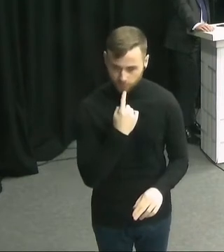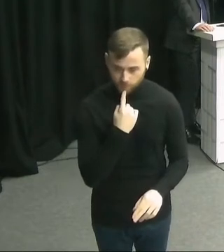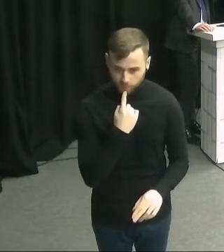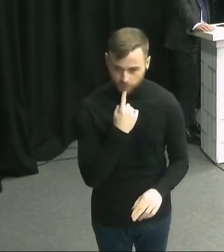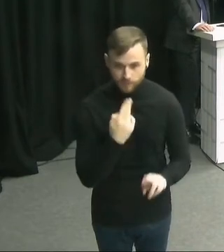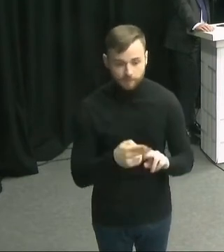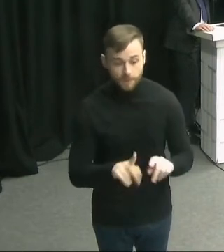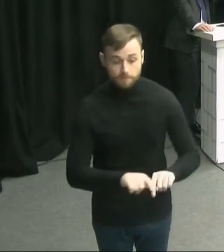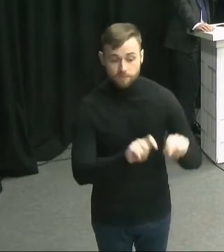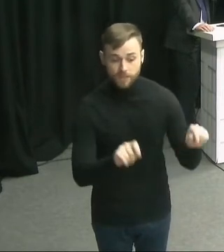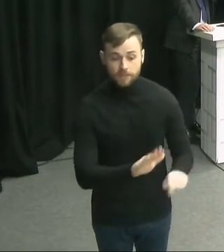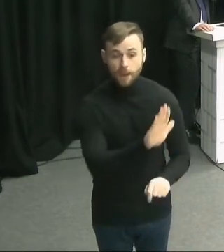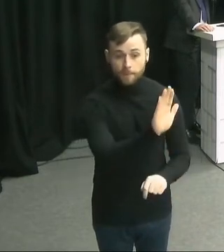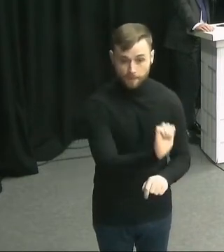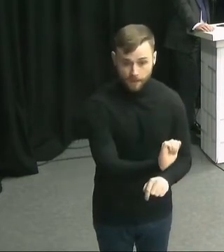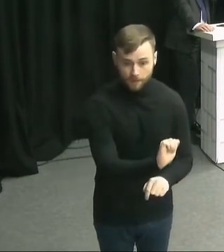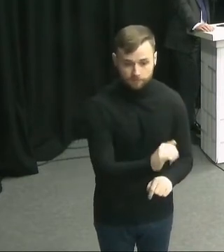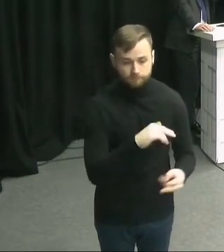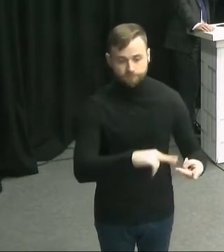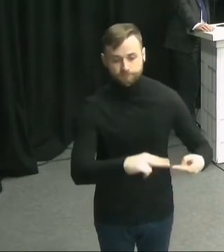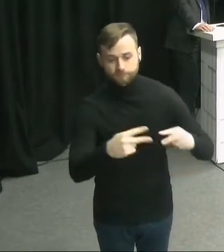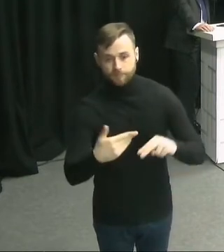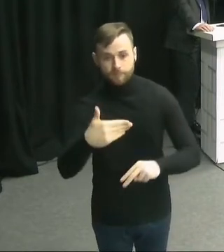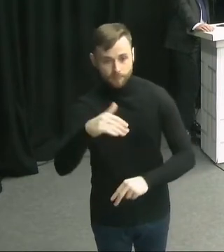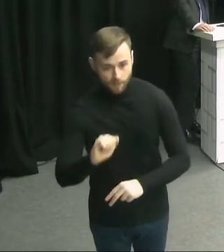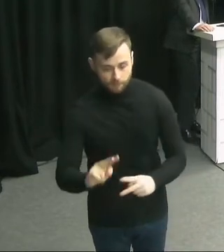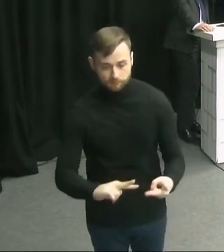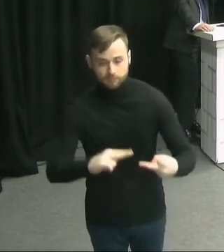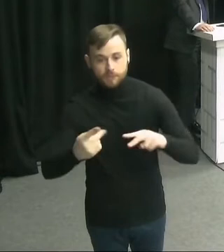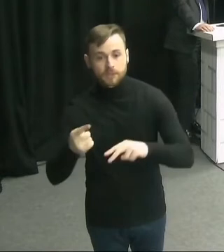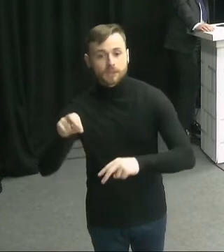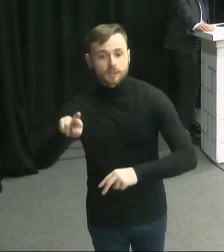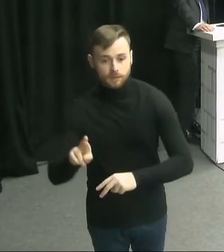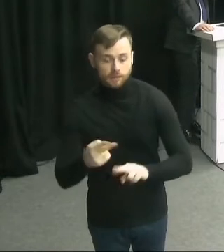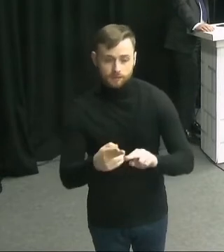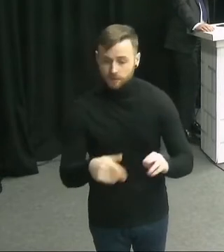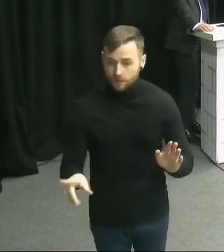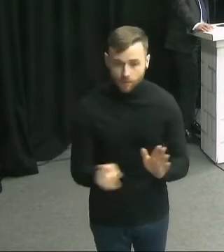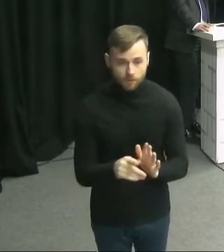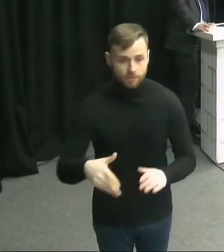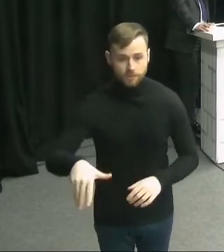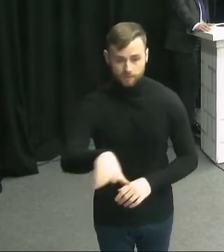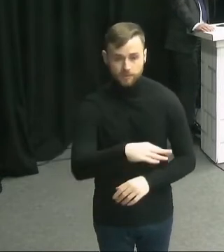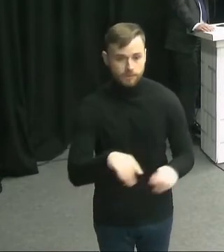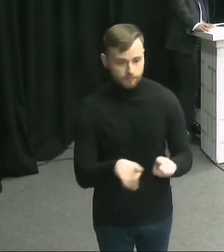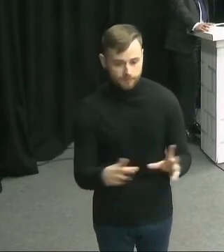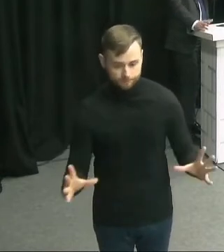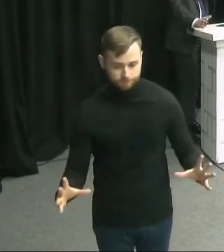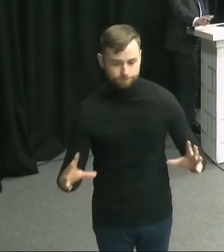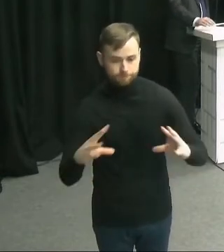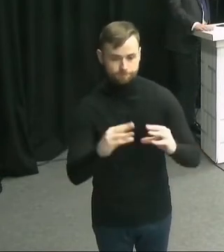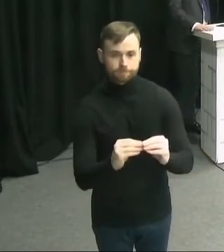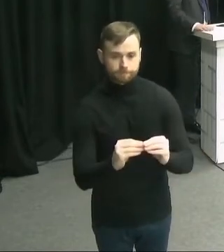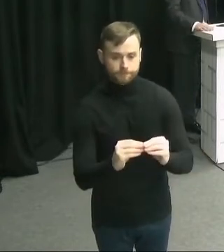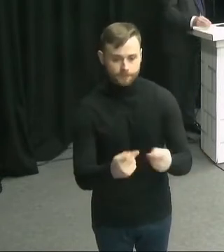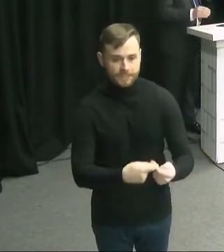all interconnected. Everything starts with the bachelor's degree, master's studies, and the doctorate studies, and these should go hand in